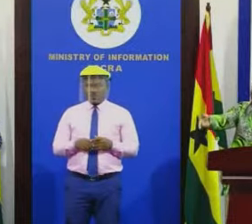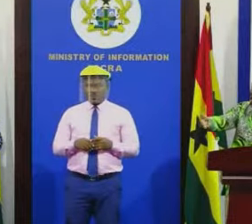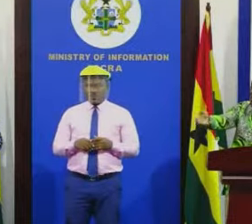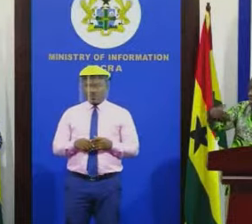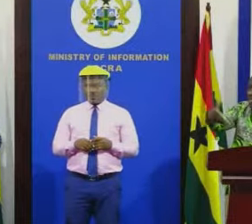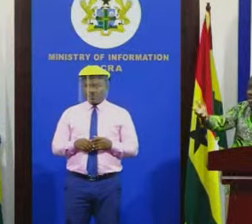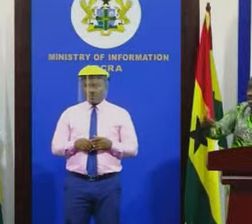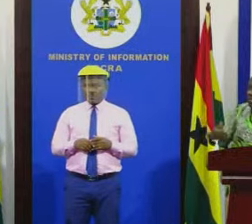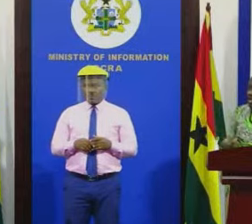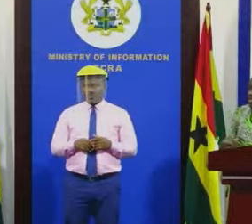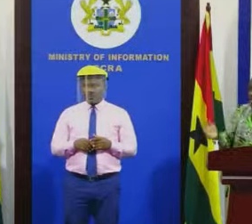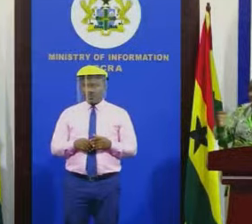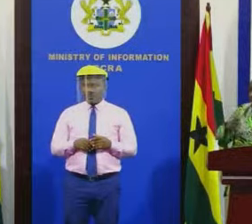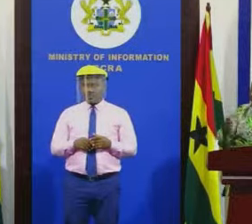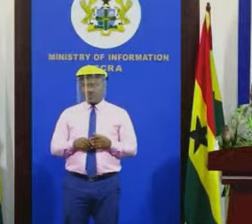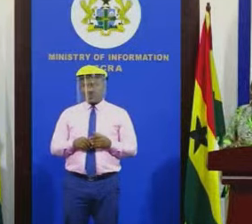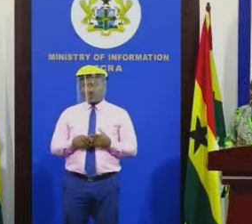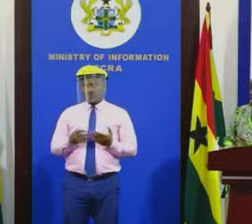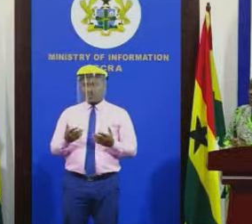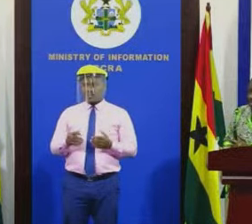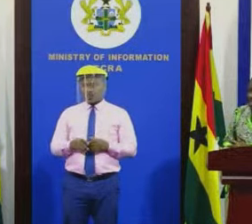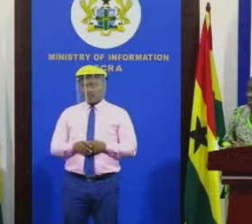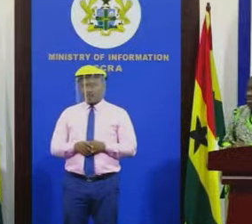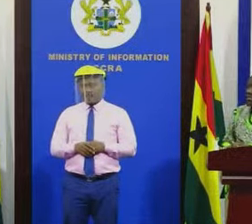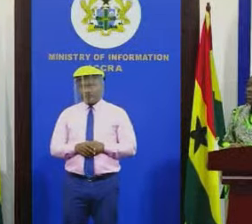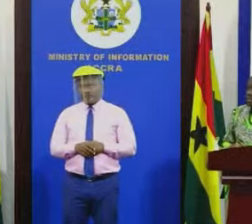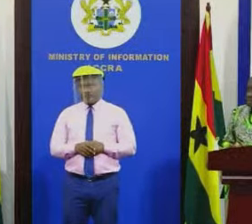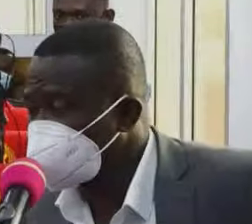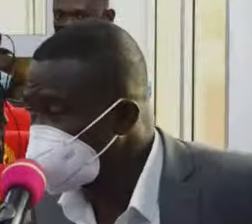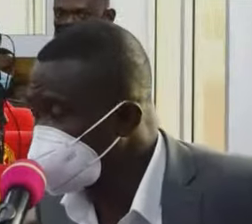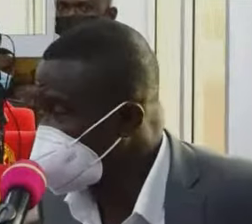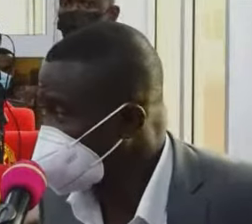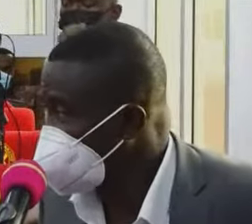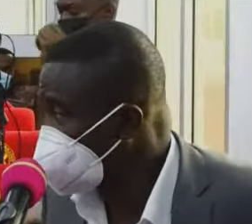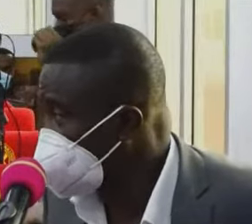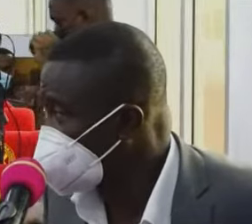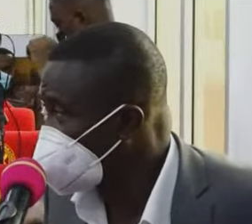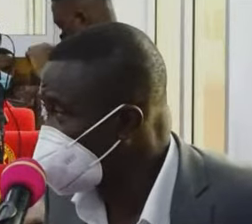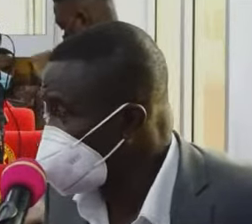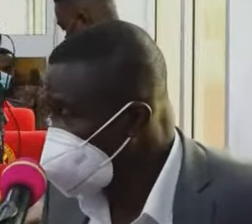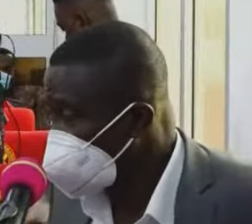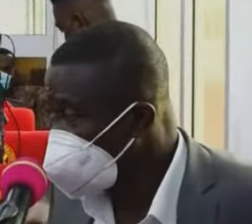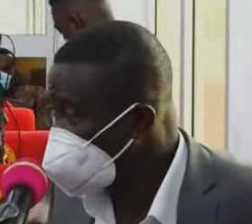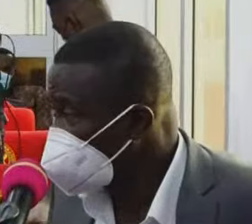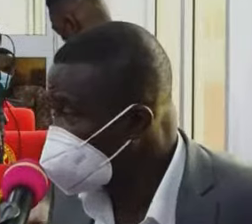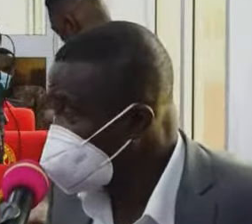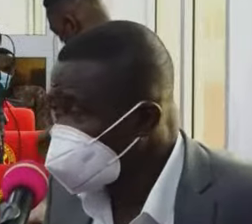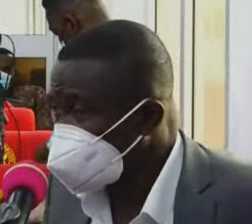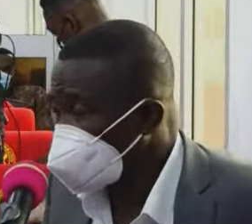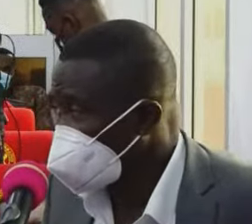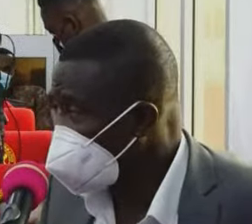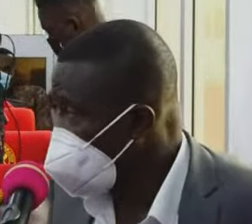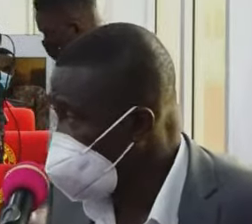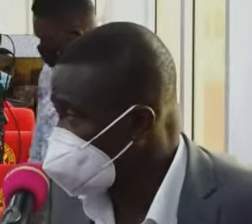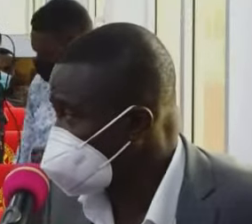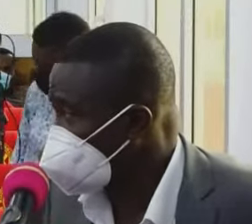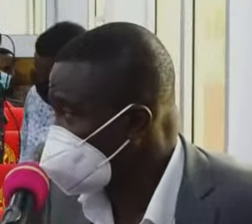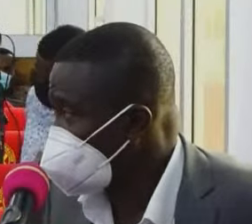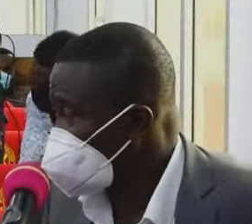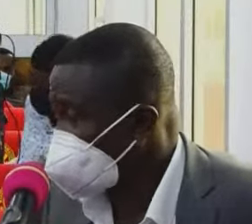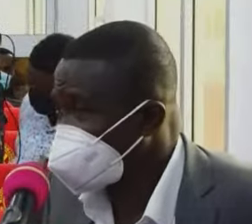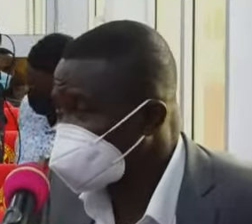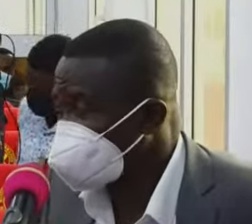is offended to take civil action against the vessel. Yes, please. But GMA as an authority, we go in to find the